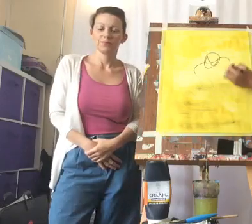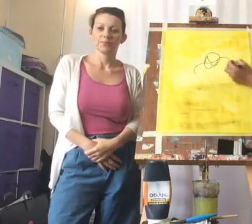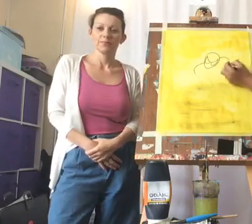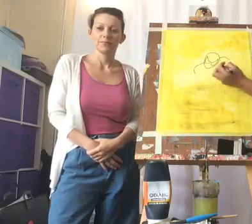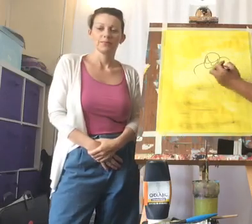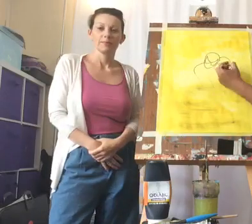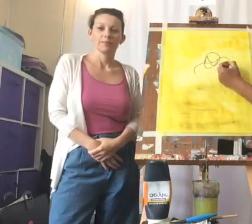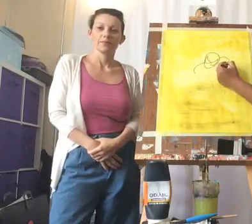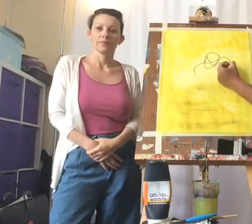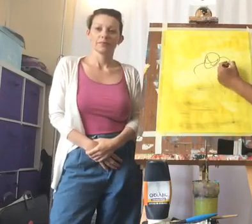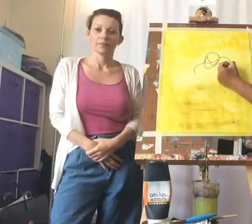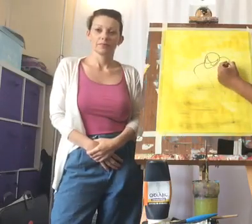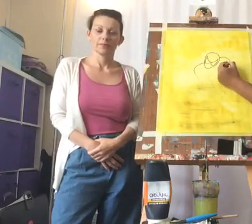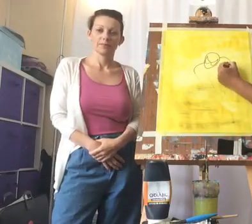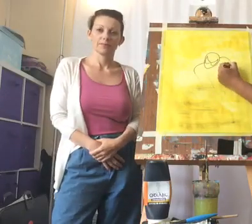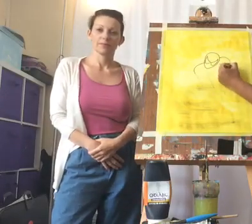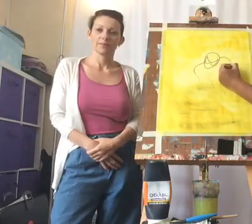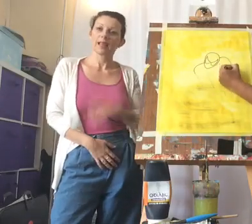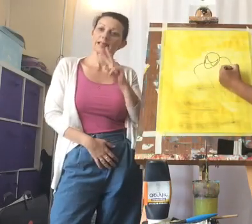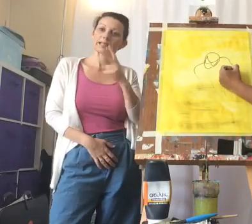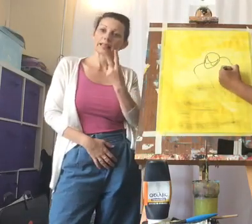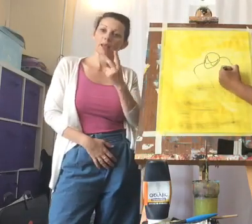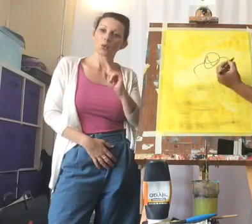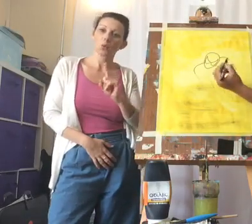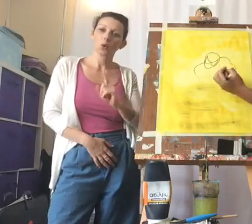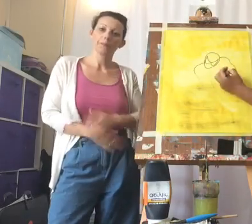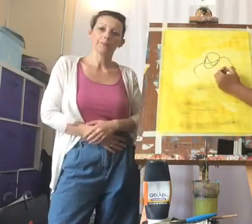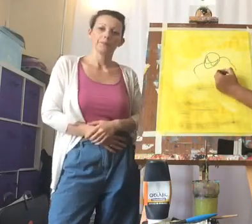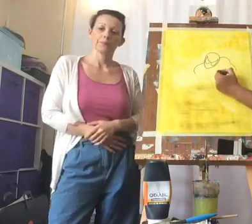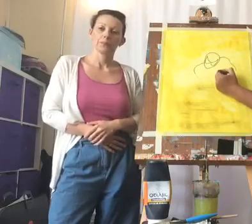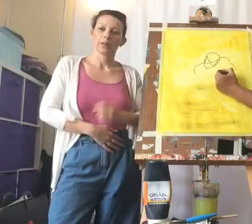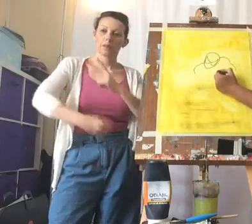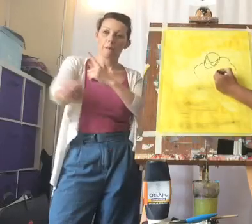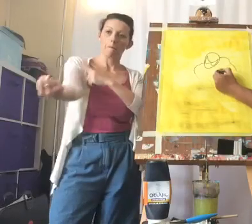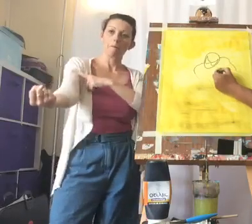And the second part, like bicep,